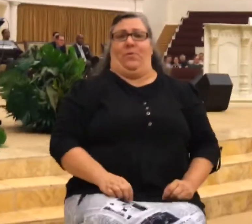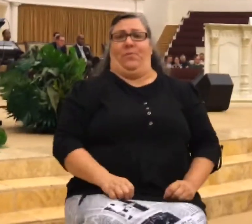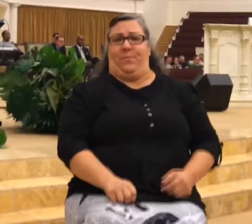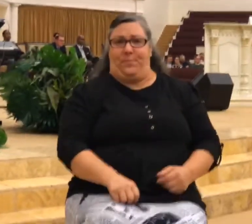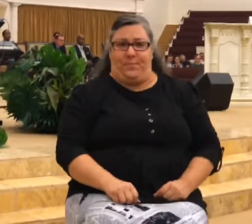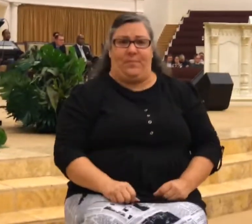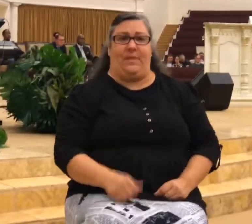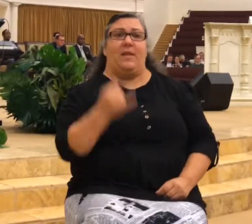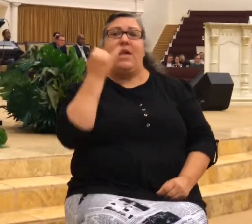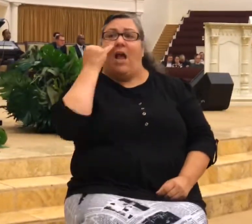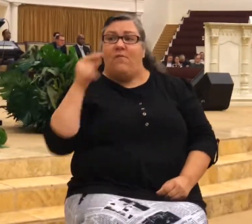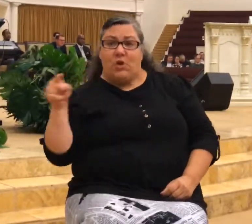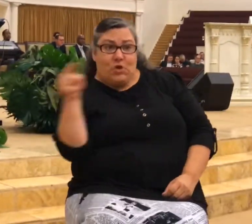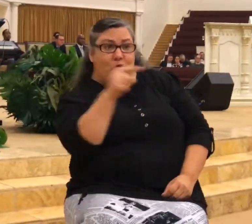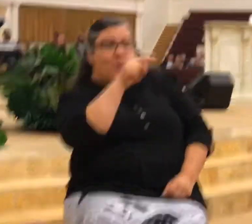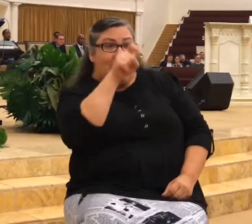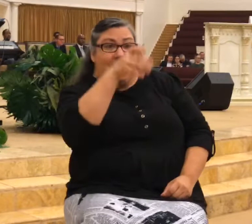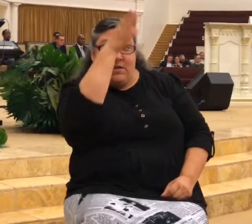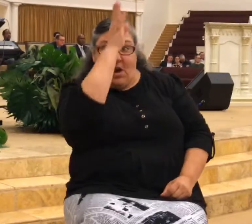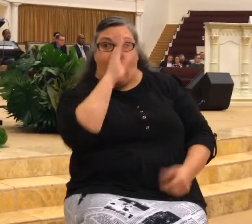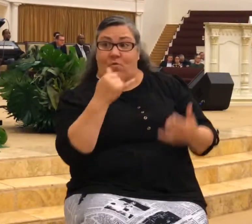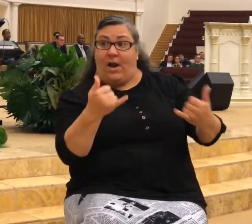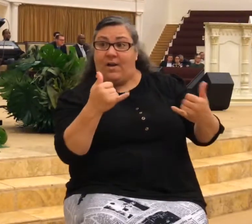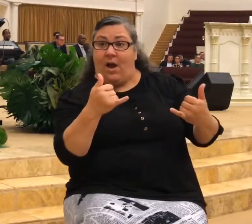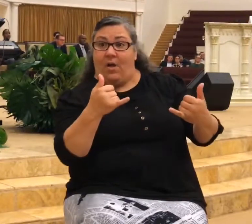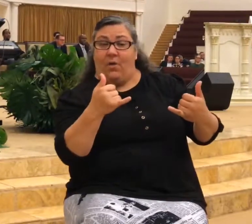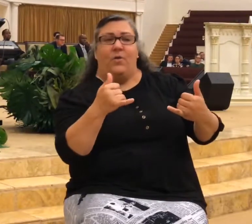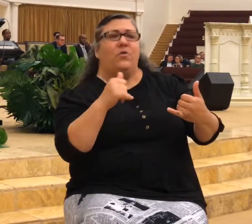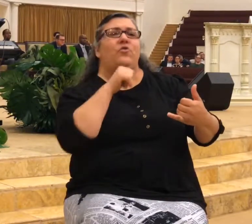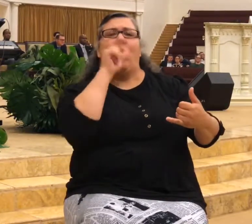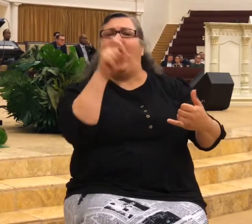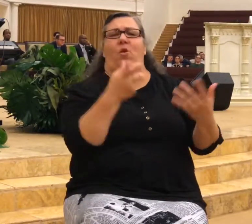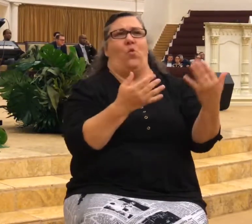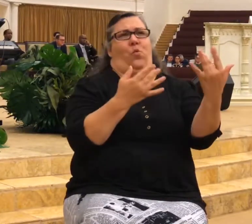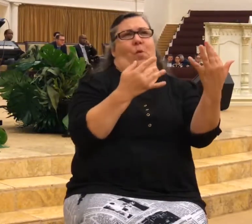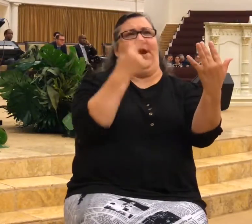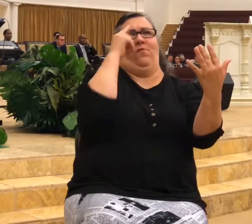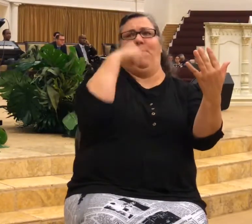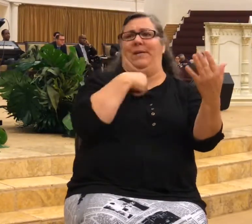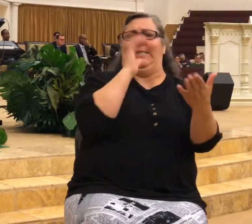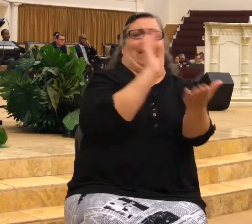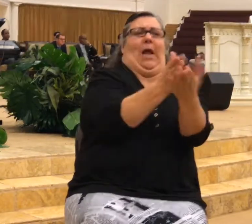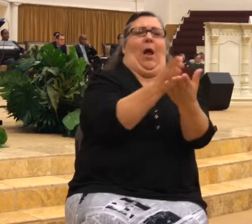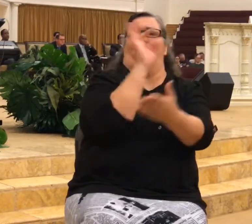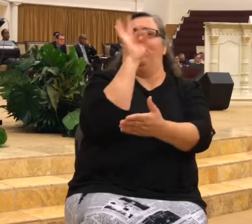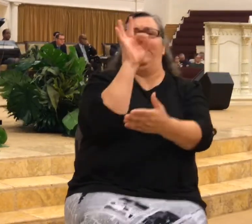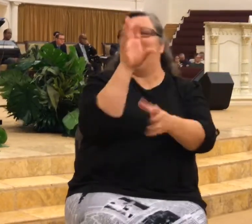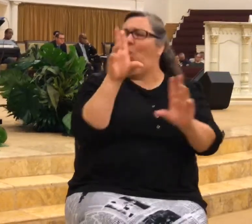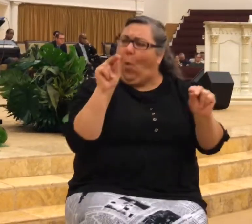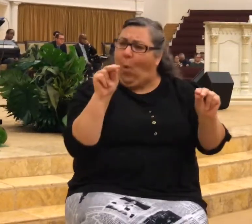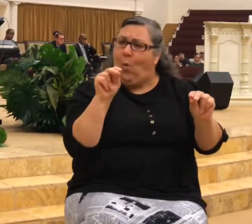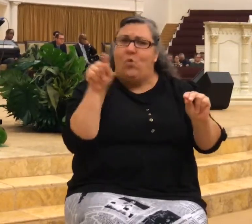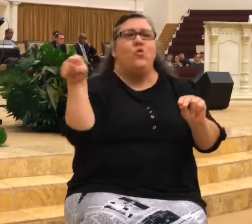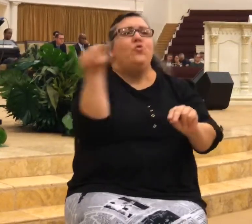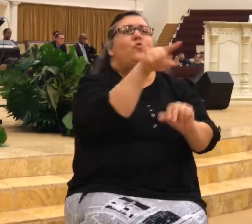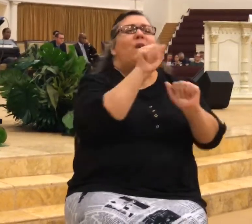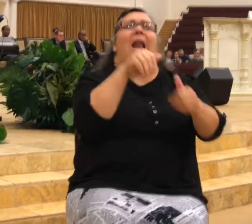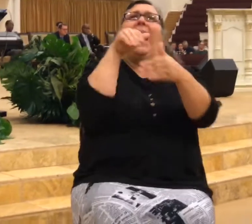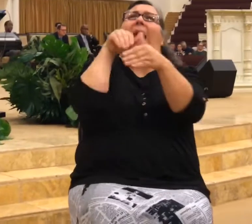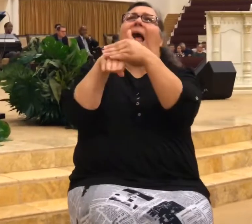And if you need him right now, you don't have to wait for me to stop. You can access him right